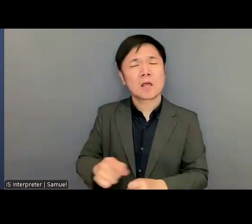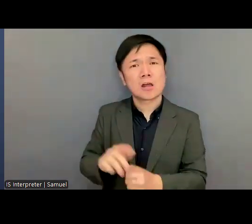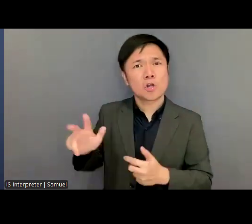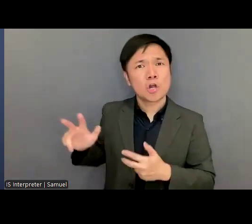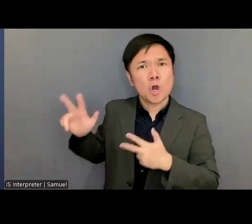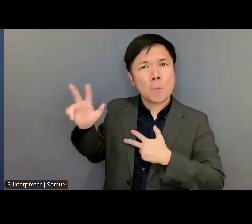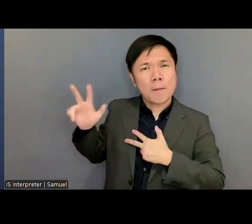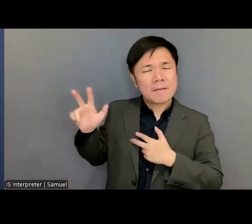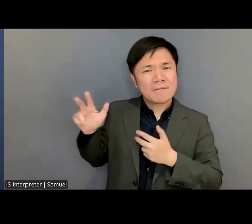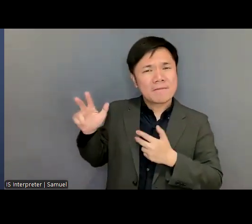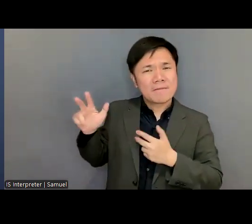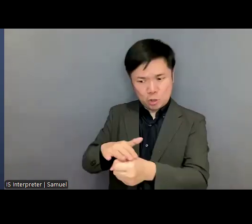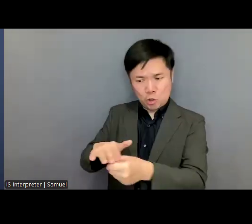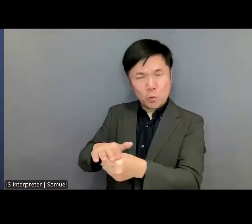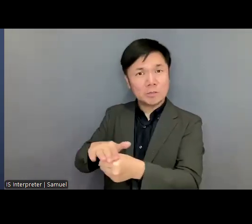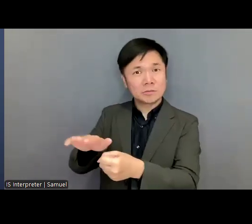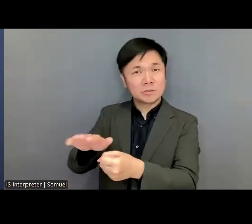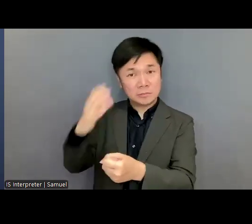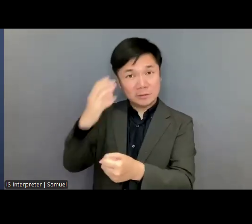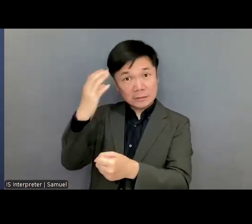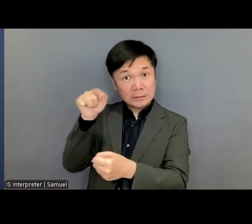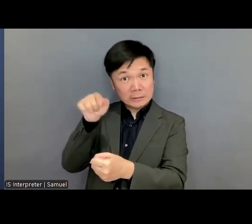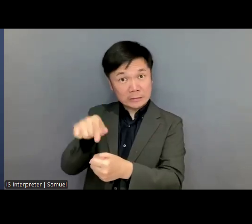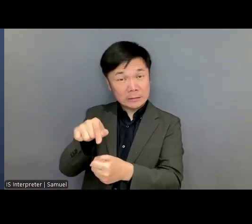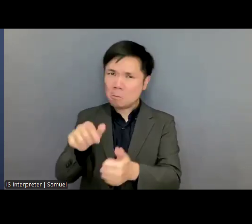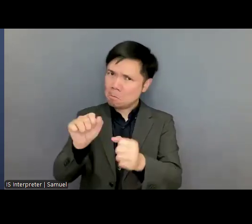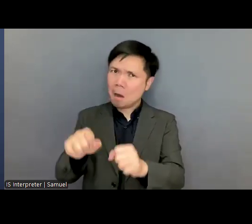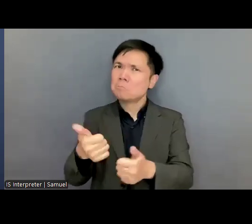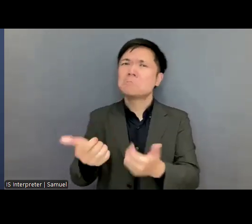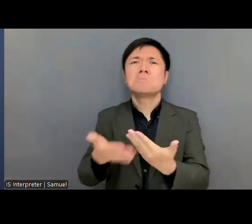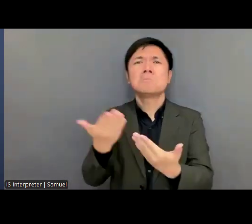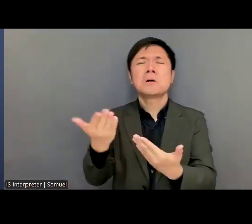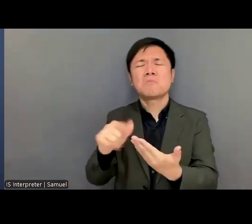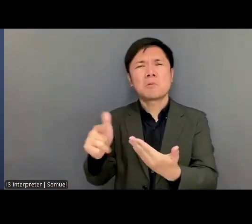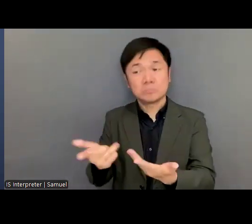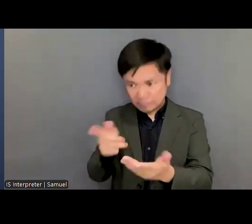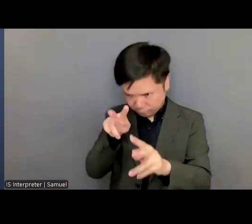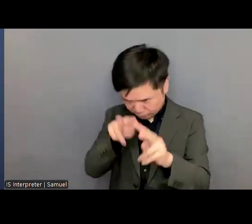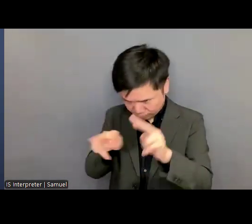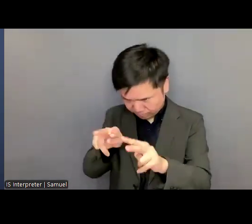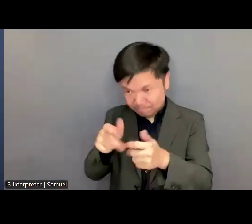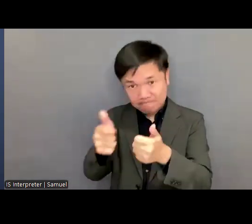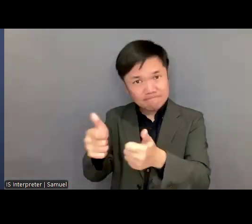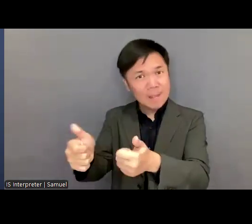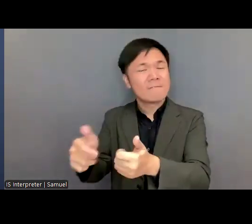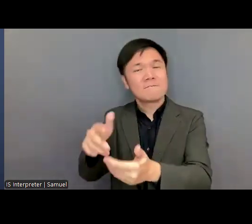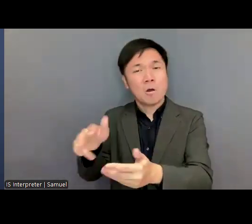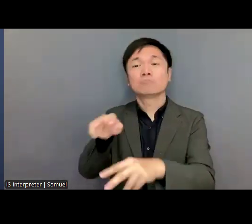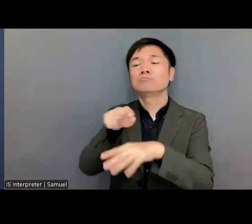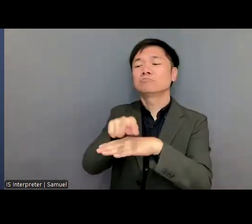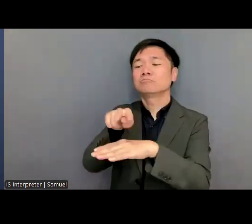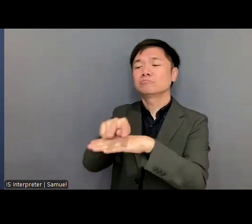is submitted by a local authority is much easier to follow up on when it comes to the monitoring